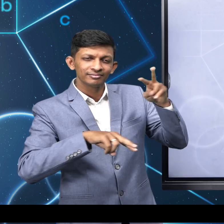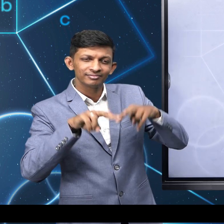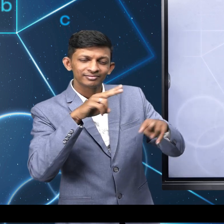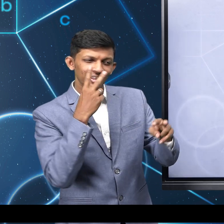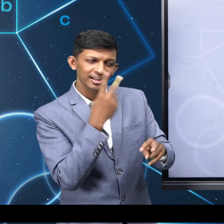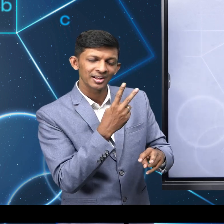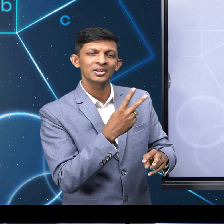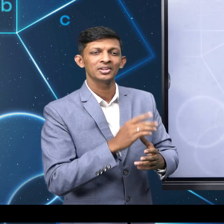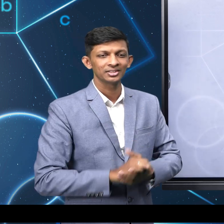views,